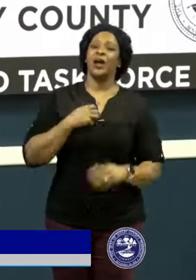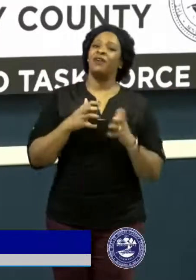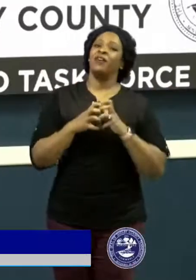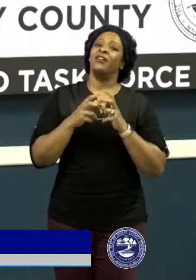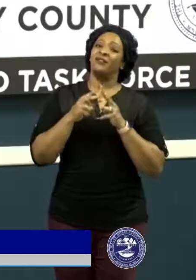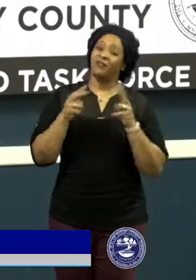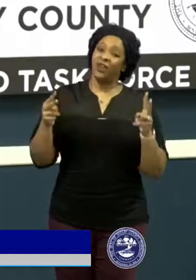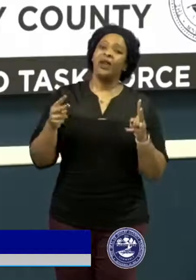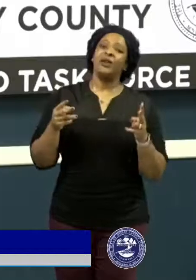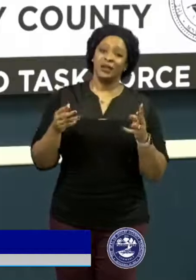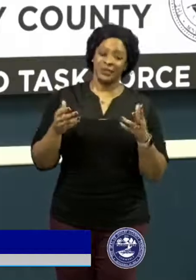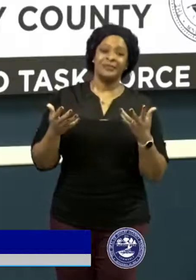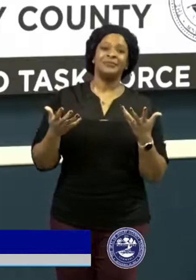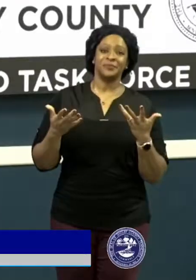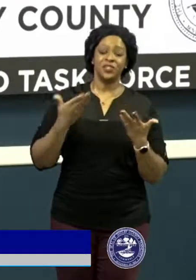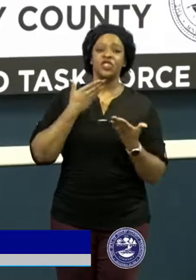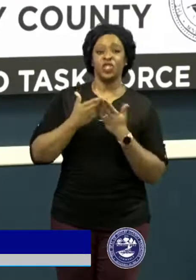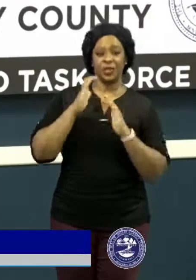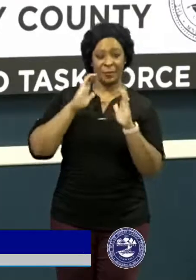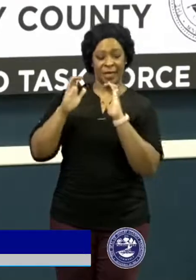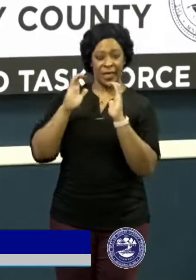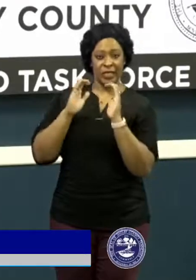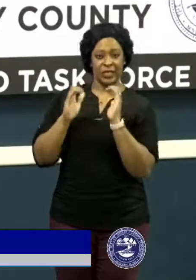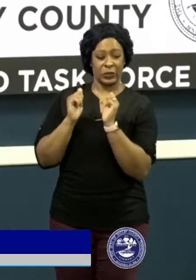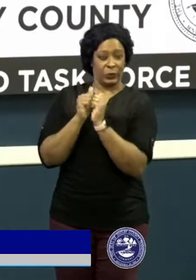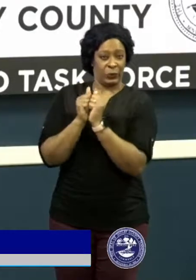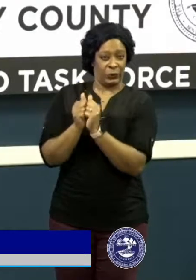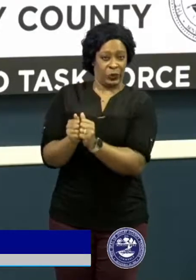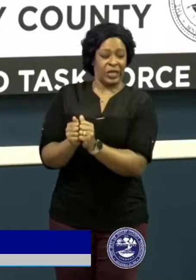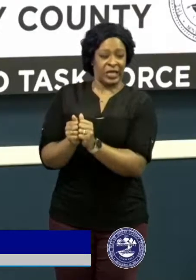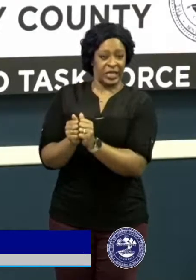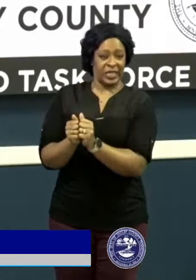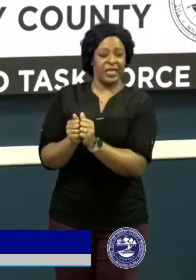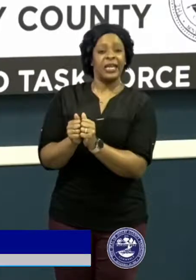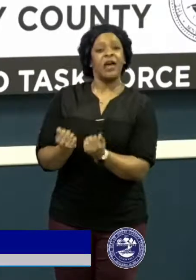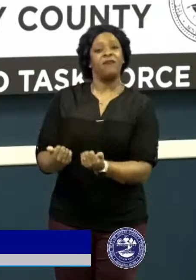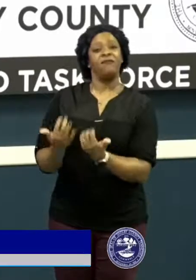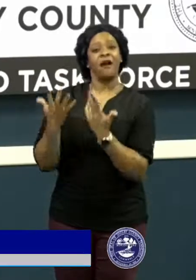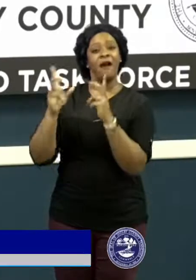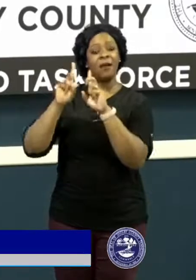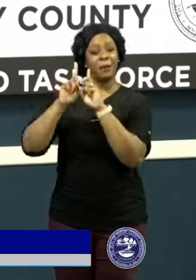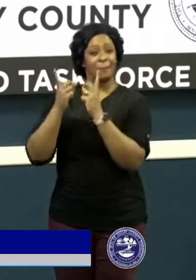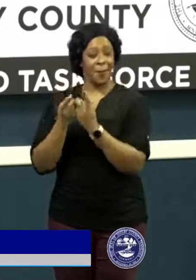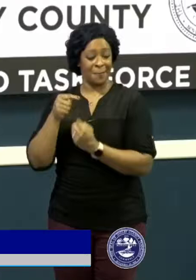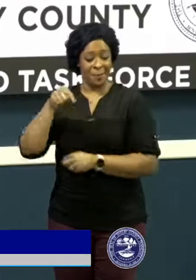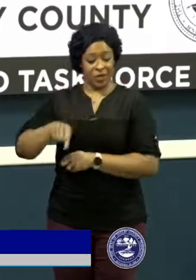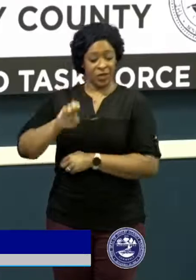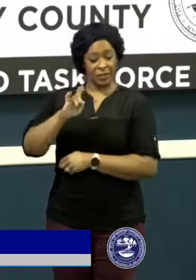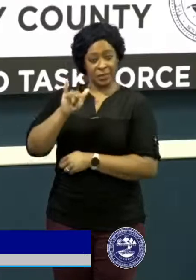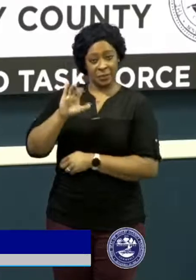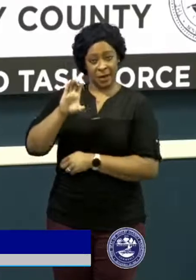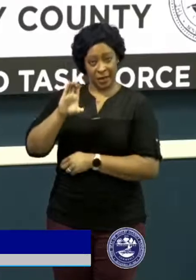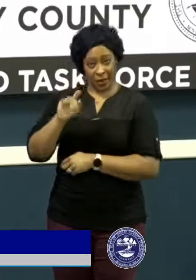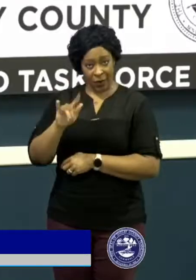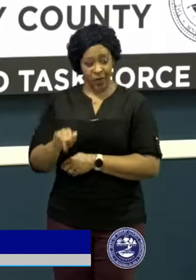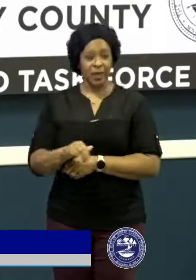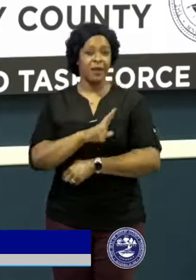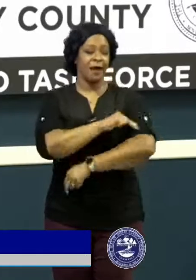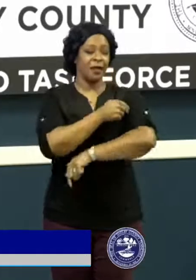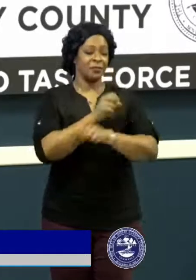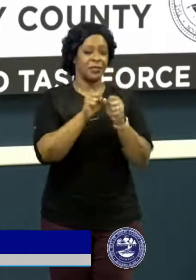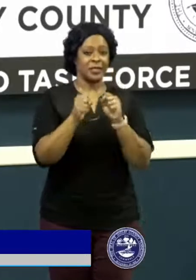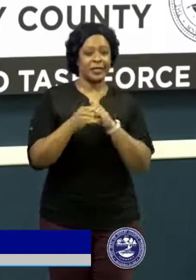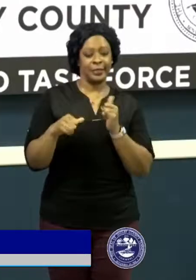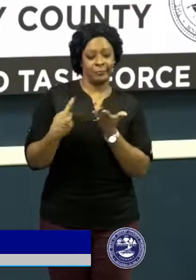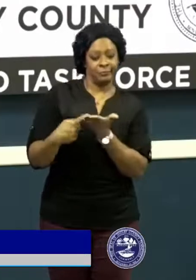very good dialogue between the fire departments in Shelby County and the hospital systems.